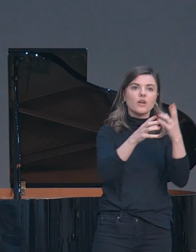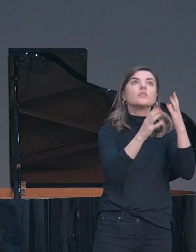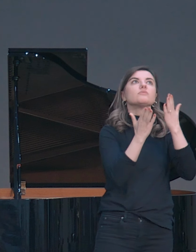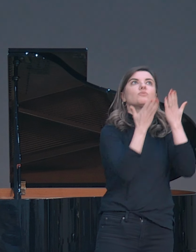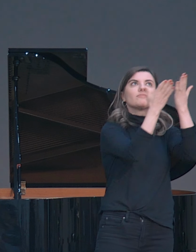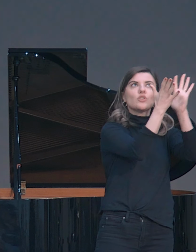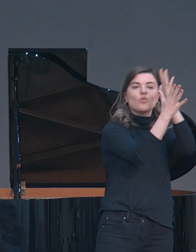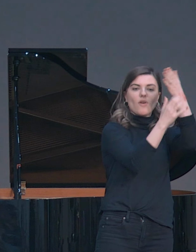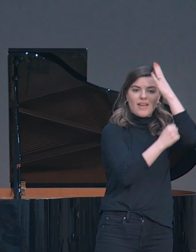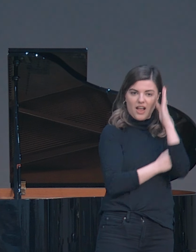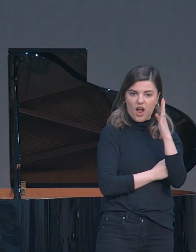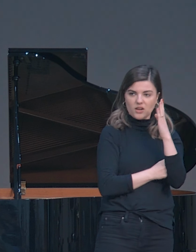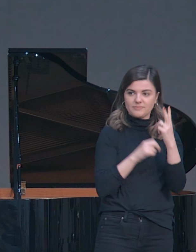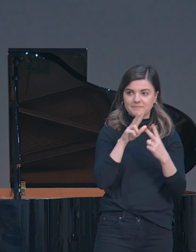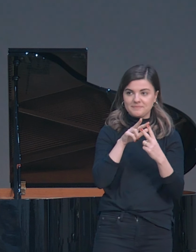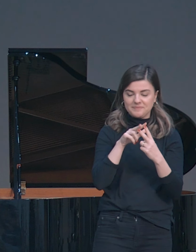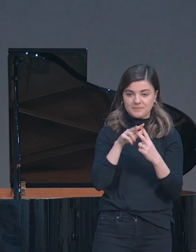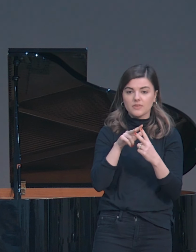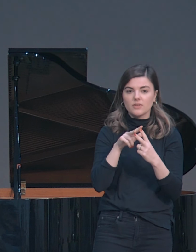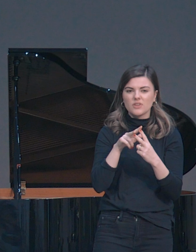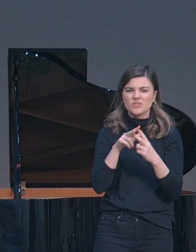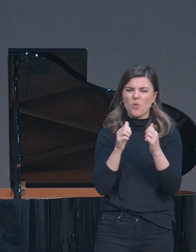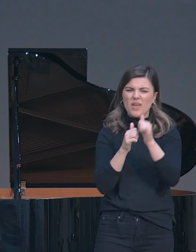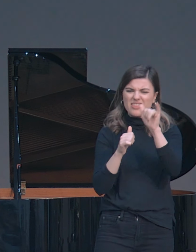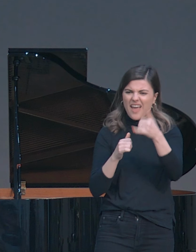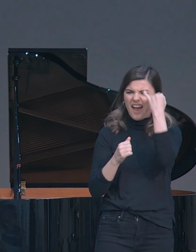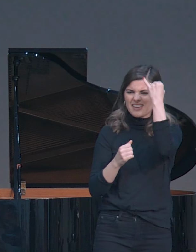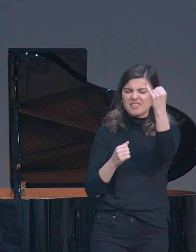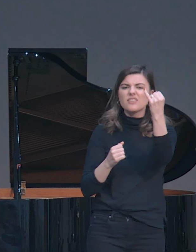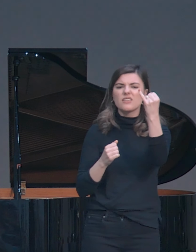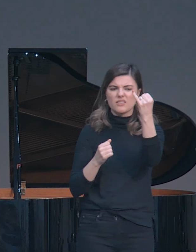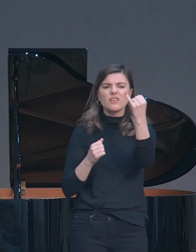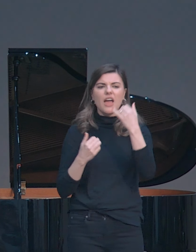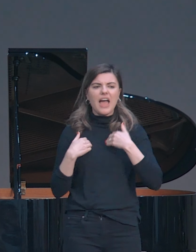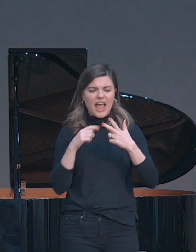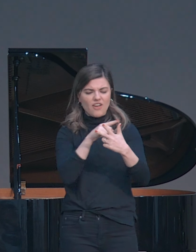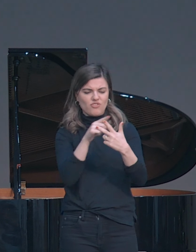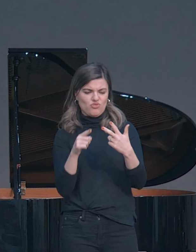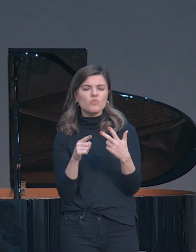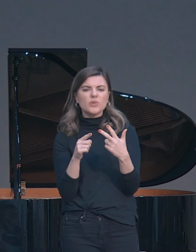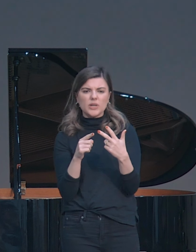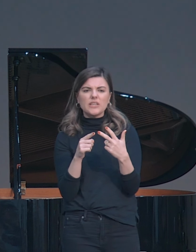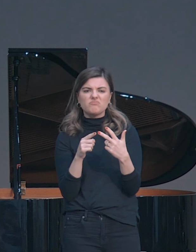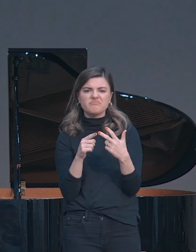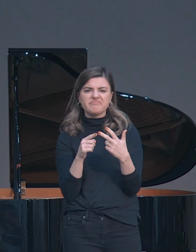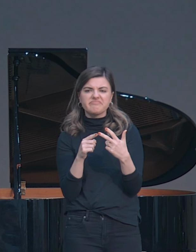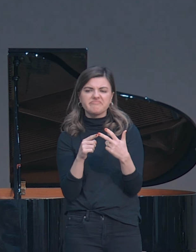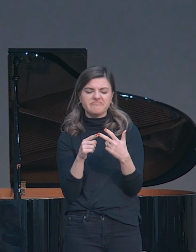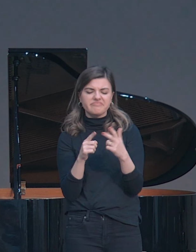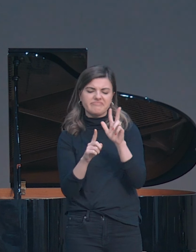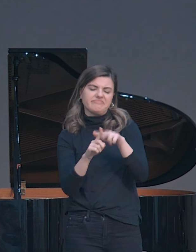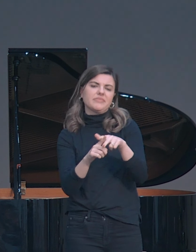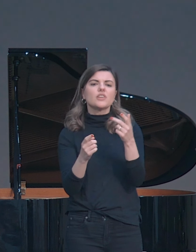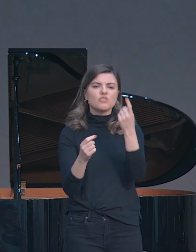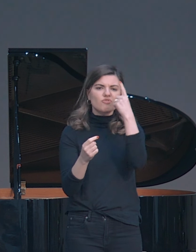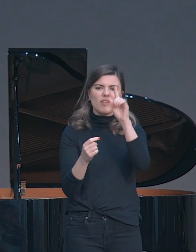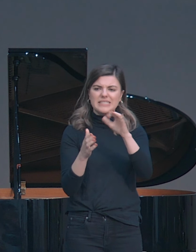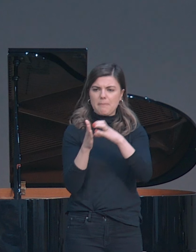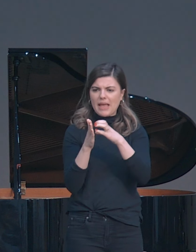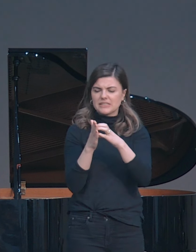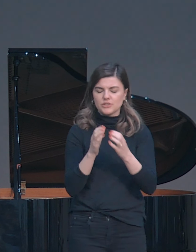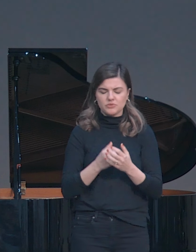God. And with that theme in mind, there are three implications from this passage that I want